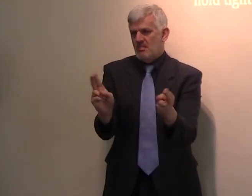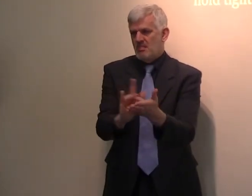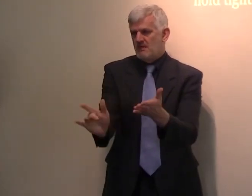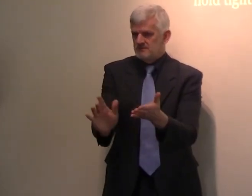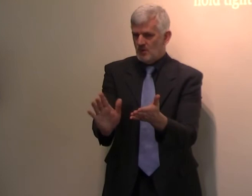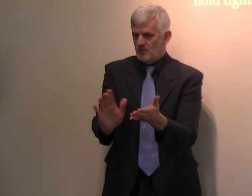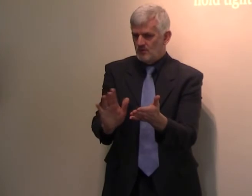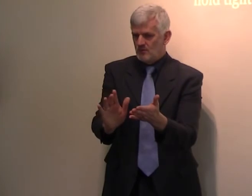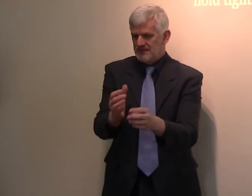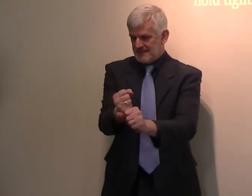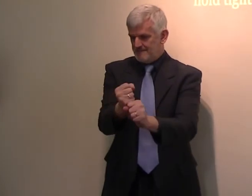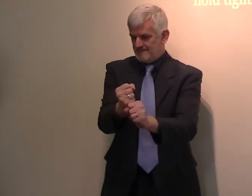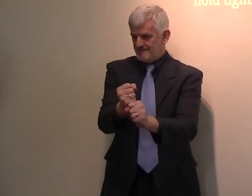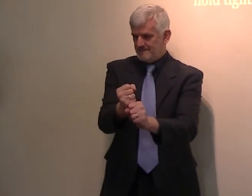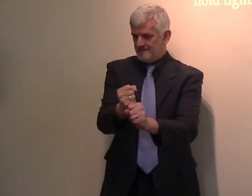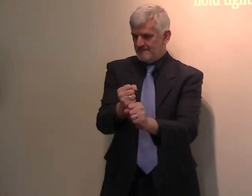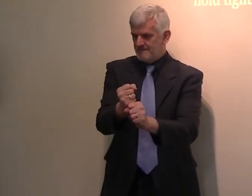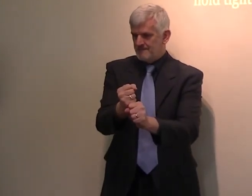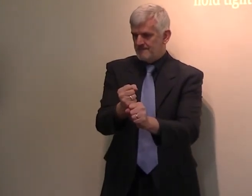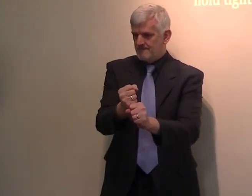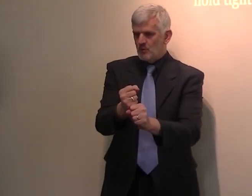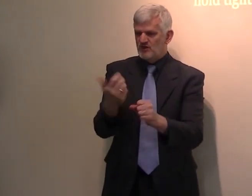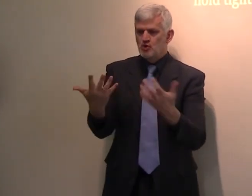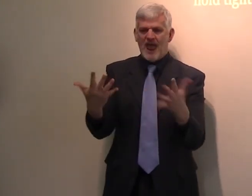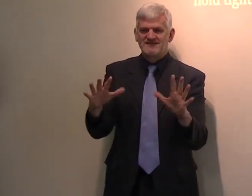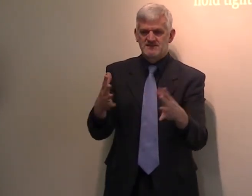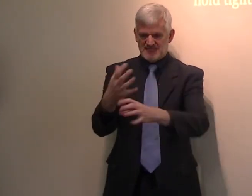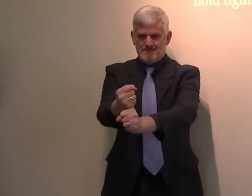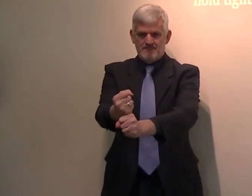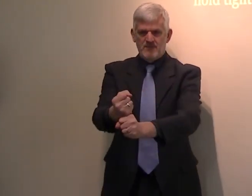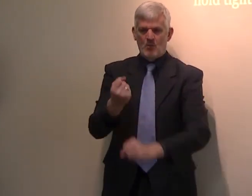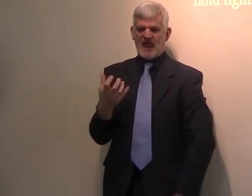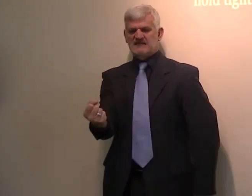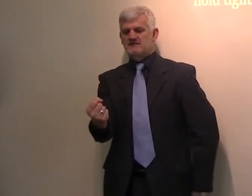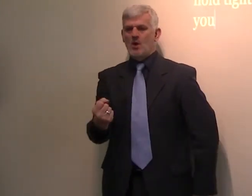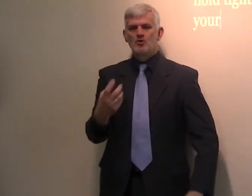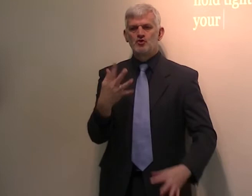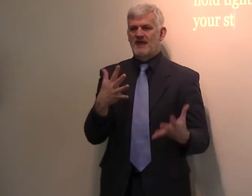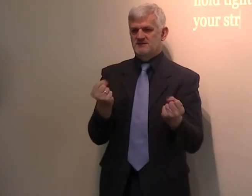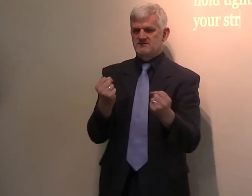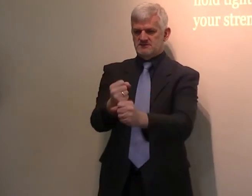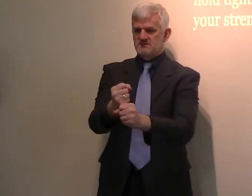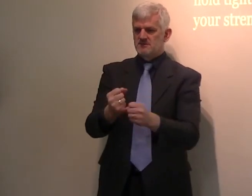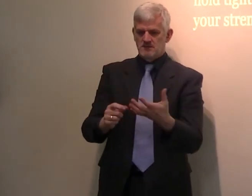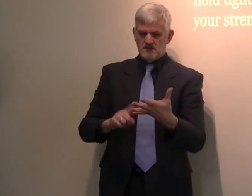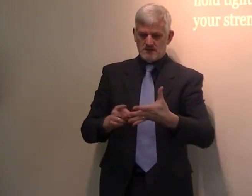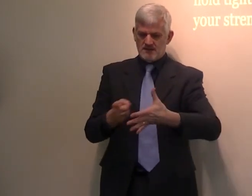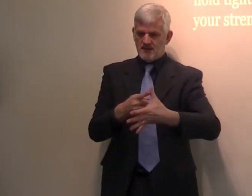your fingers. But hold it fast with two hands, with all your strength. And the fifth one, repent. There will